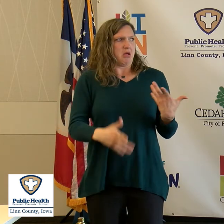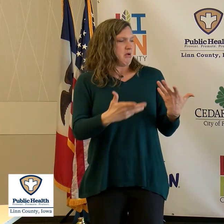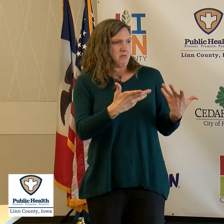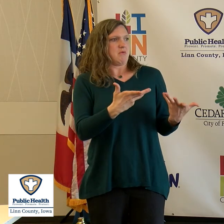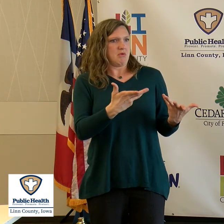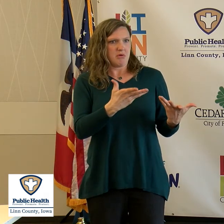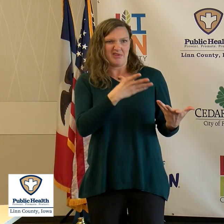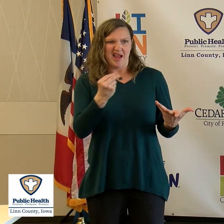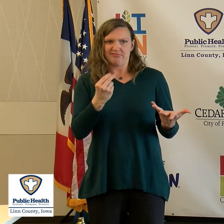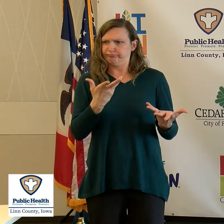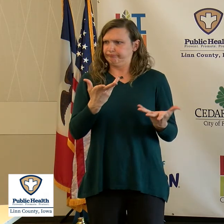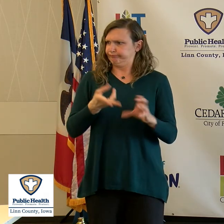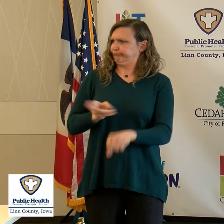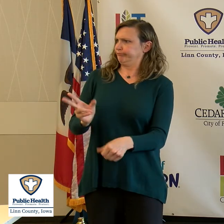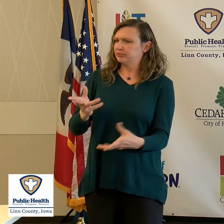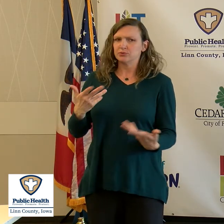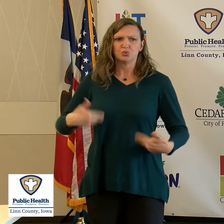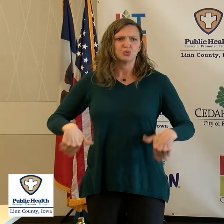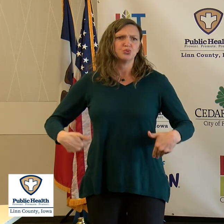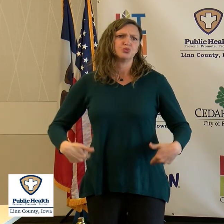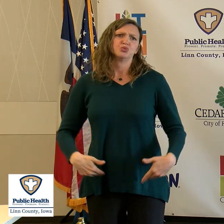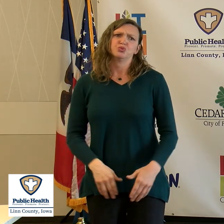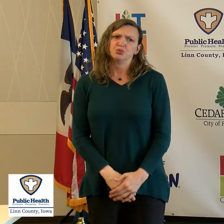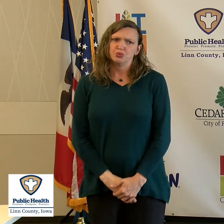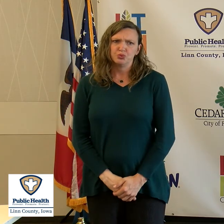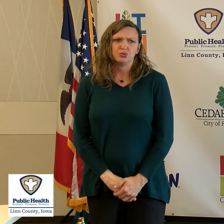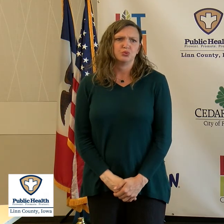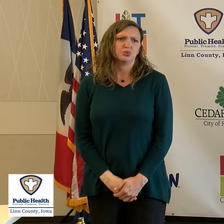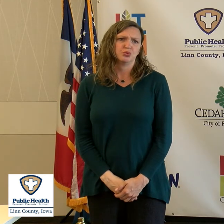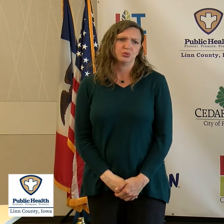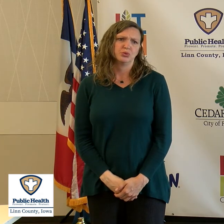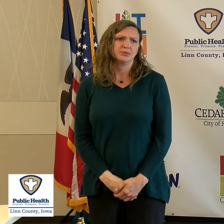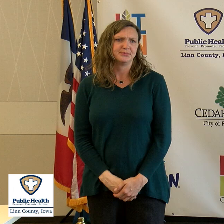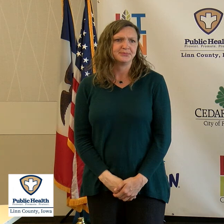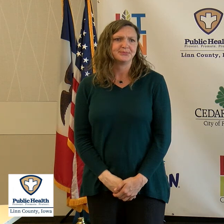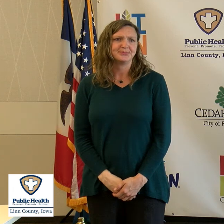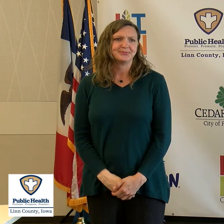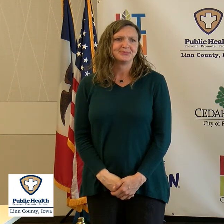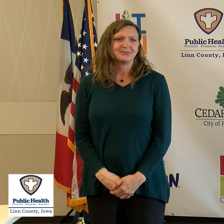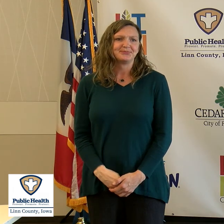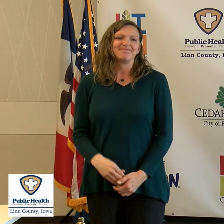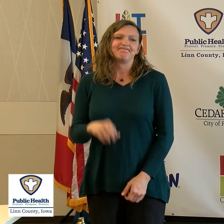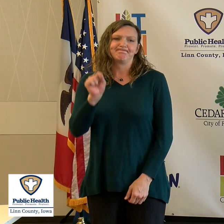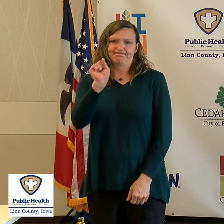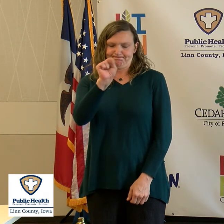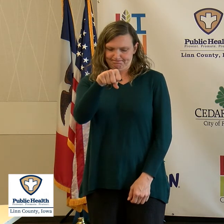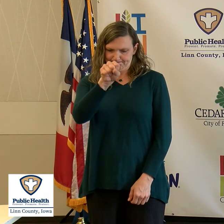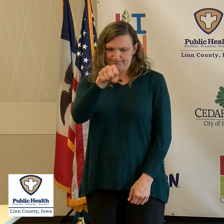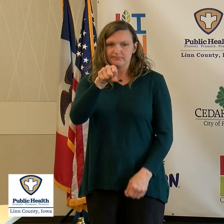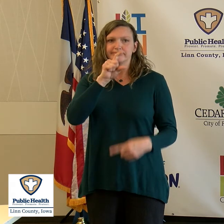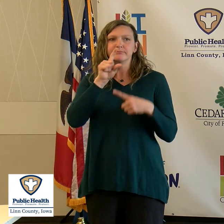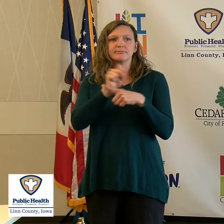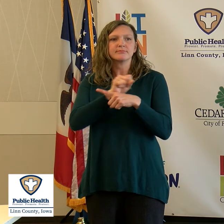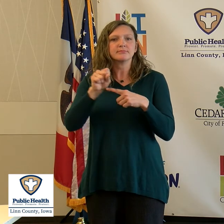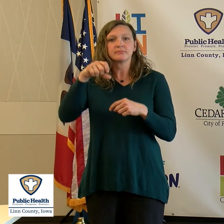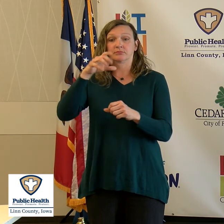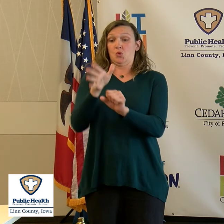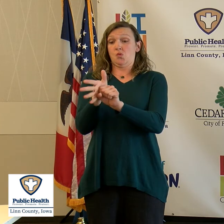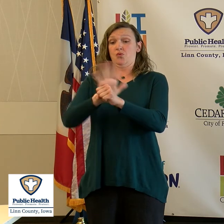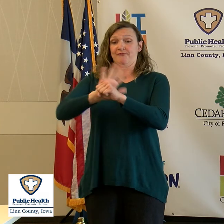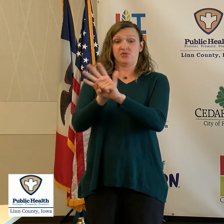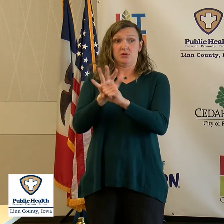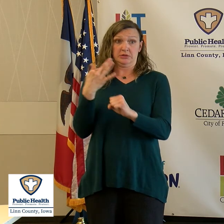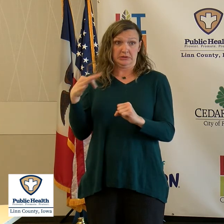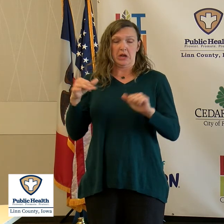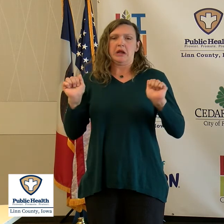We know that people in Iowa will die from COVID-19 because it is already happening. We know that people who have